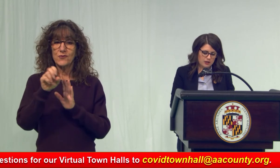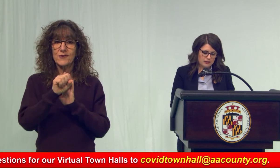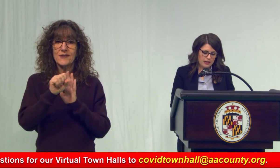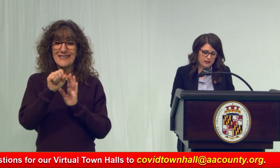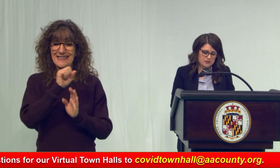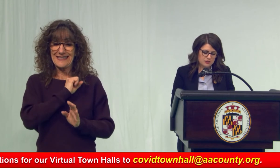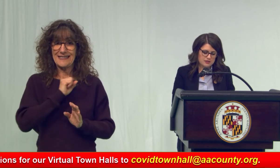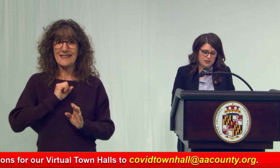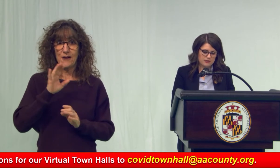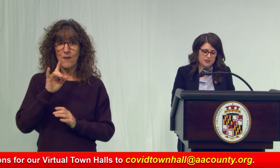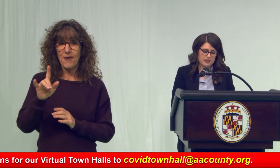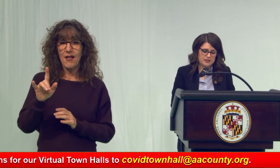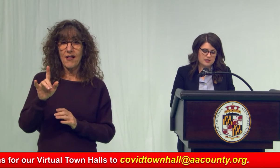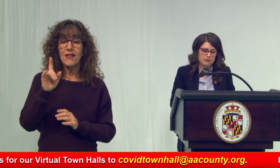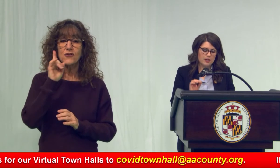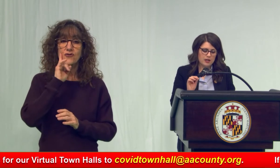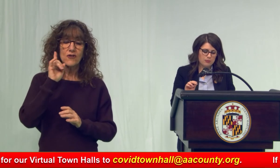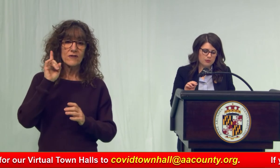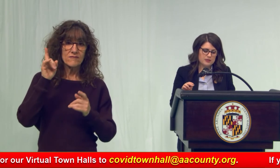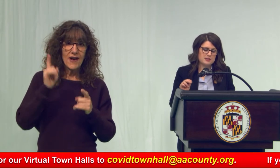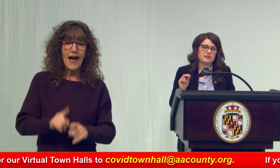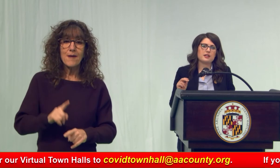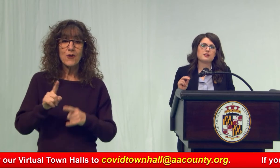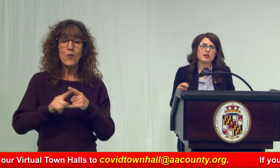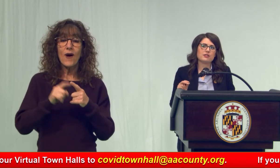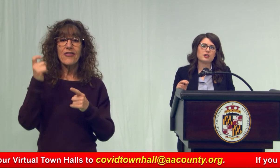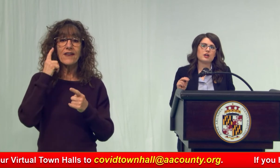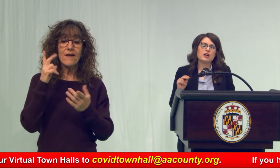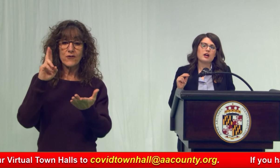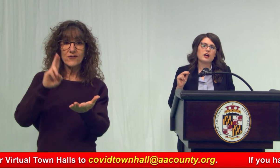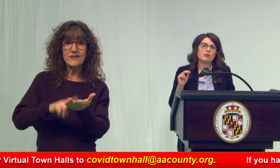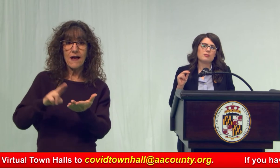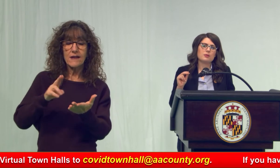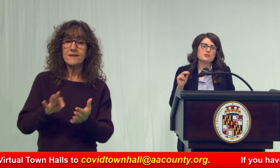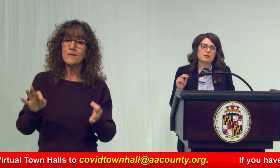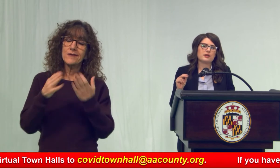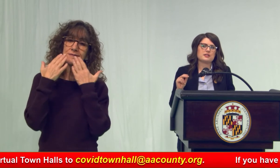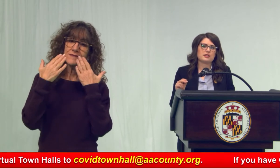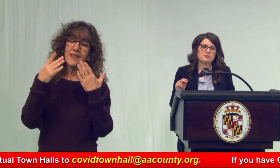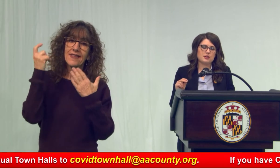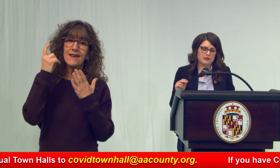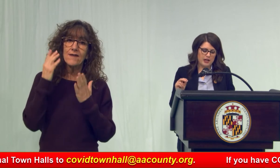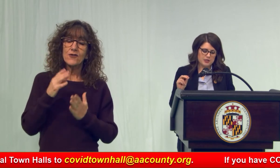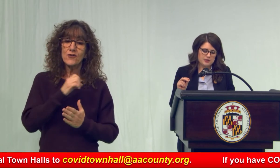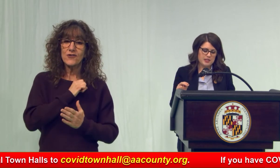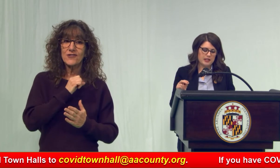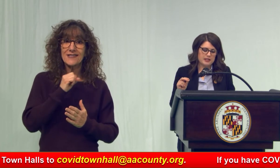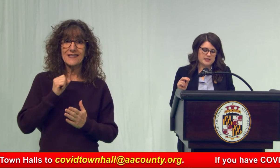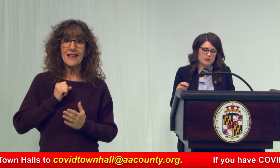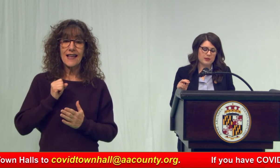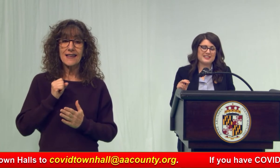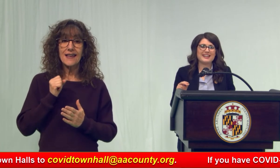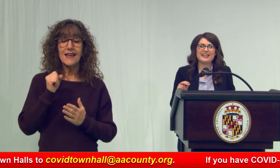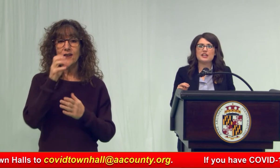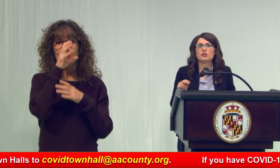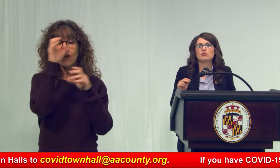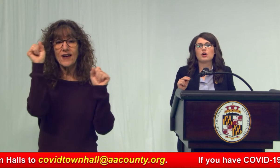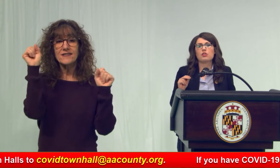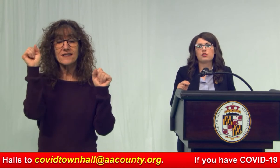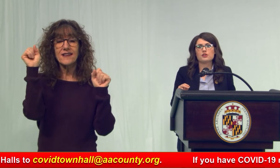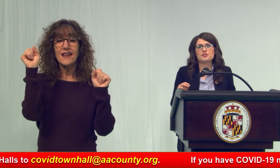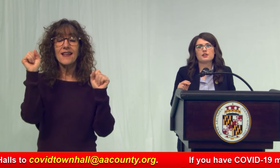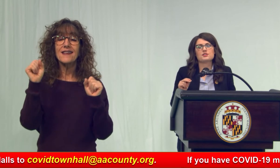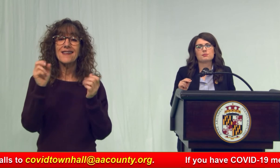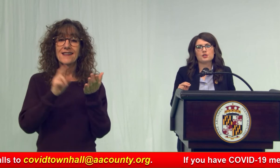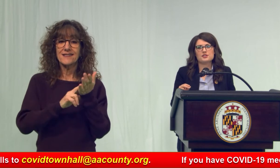coming online as soon as the governor signs them. Important to thank the governor, the Senate president, and Speaker of the House for signing Senate Bill 1080